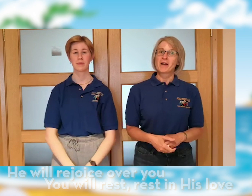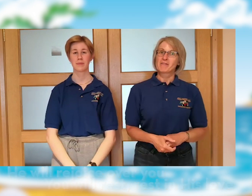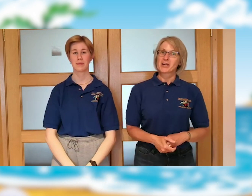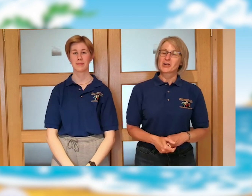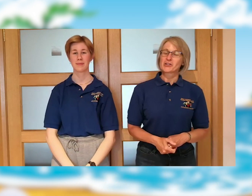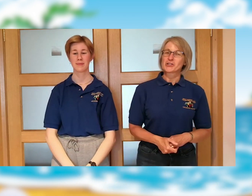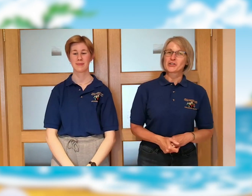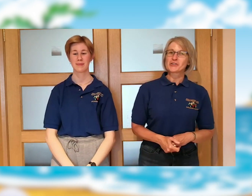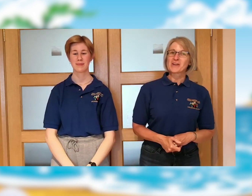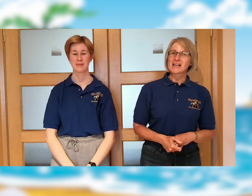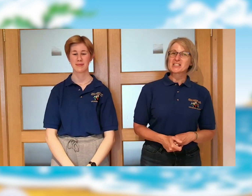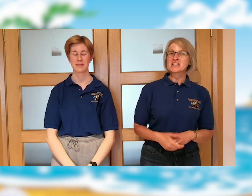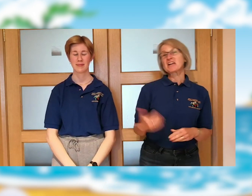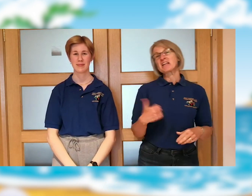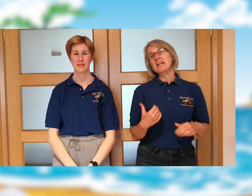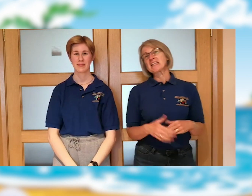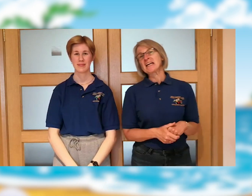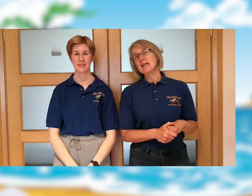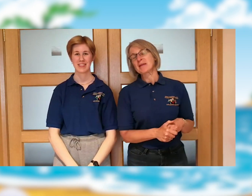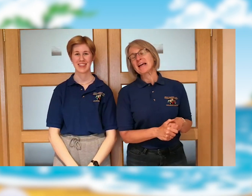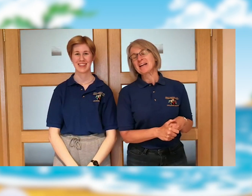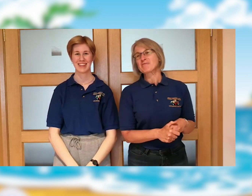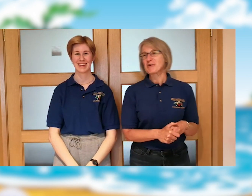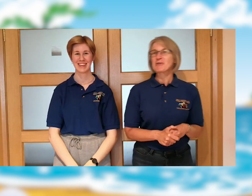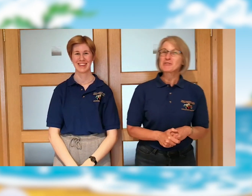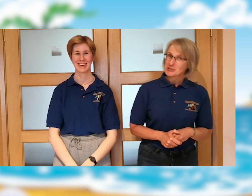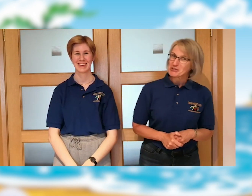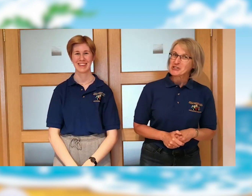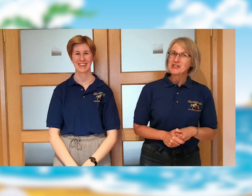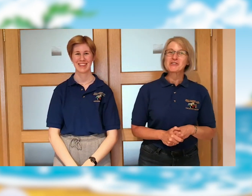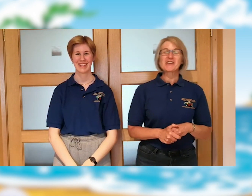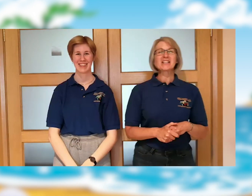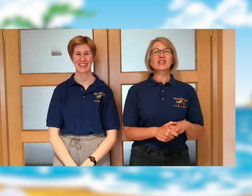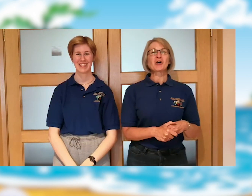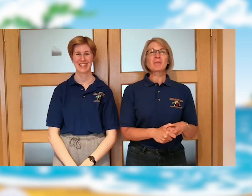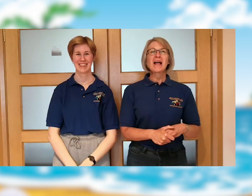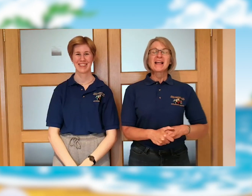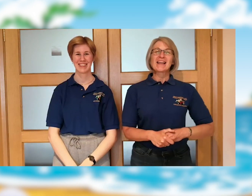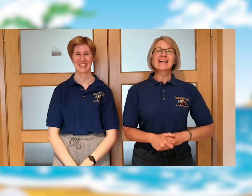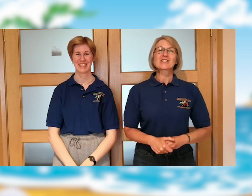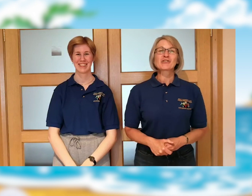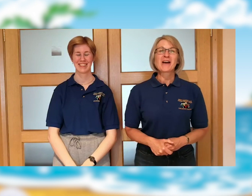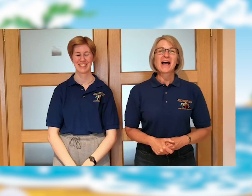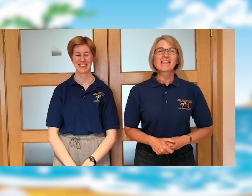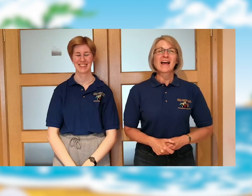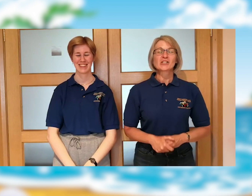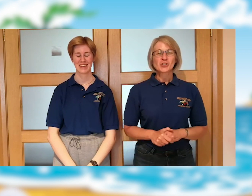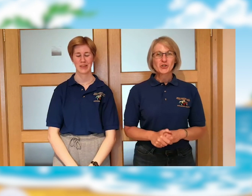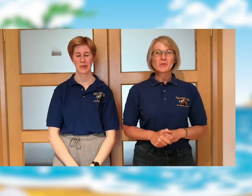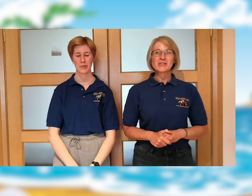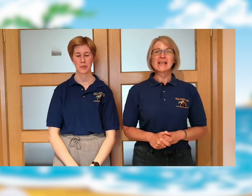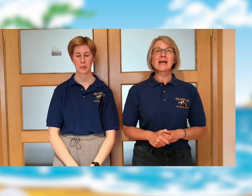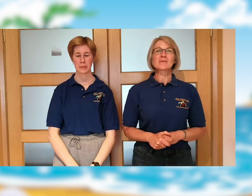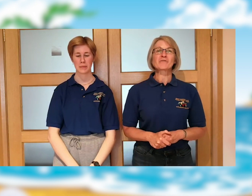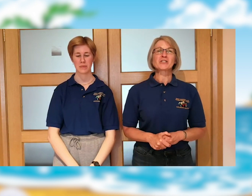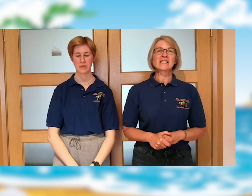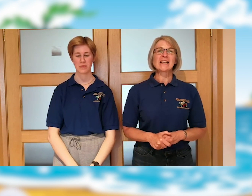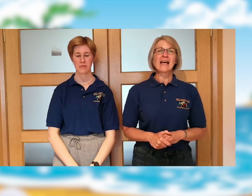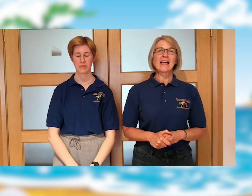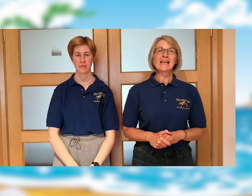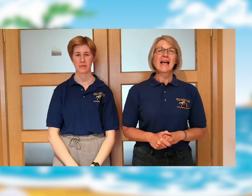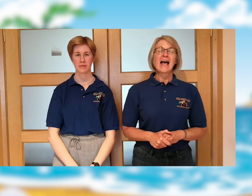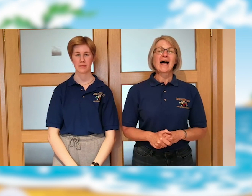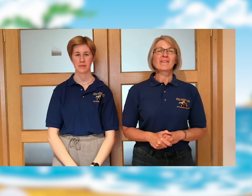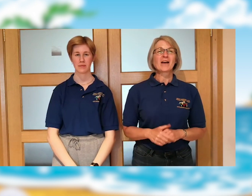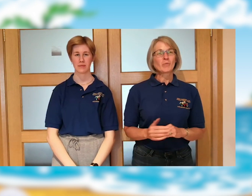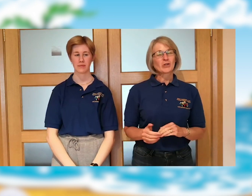love. Very good. There's a lot of actions there and Kate and I keep getting it wrong, so you're doing a great job. Let's try that two more times for